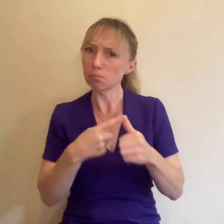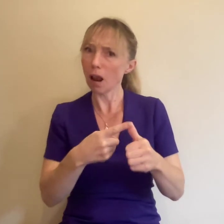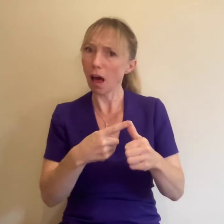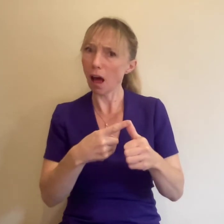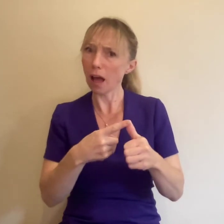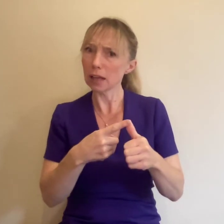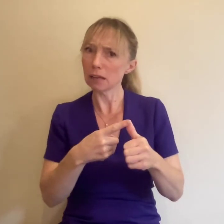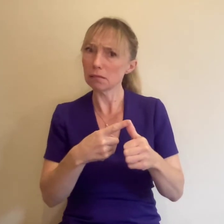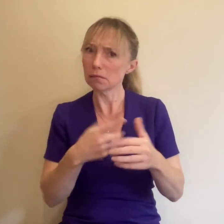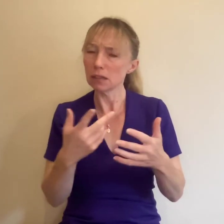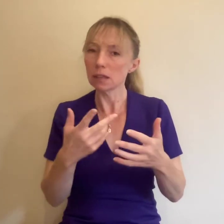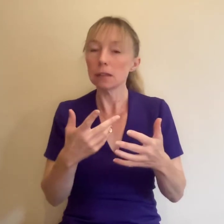the online form on